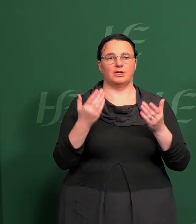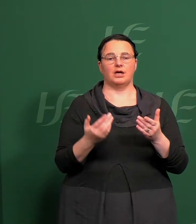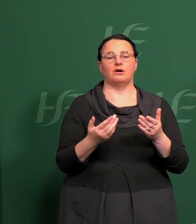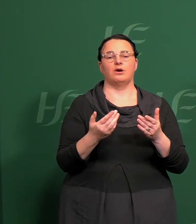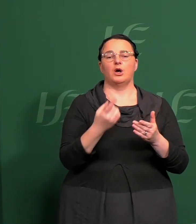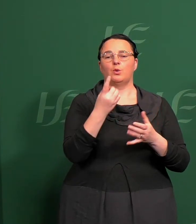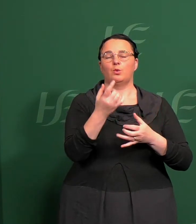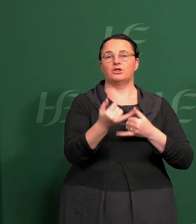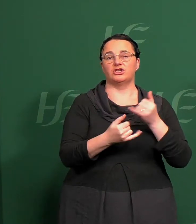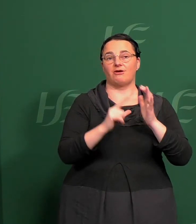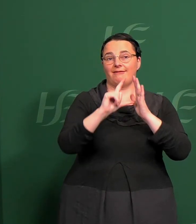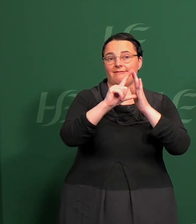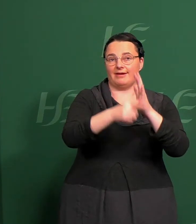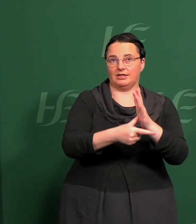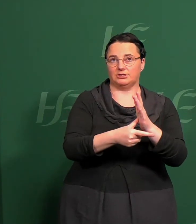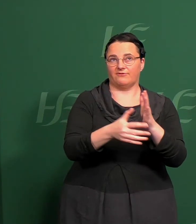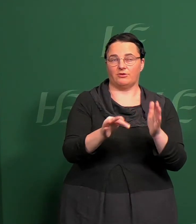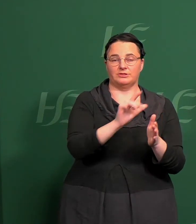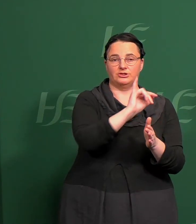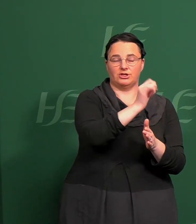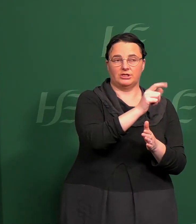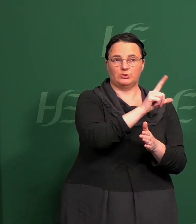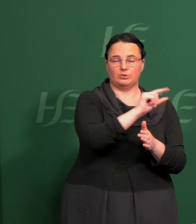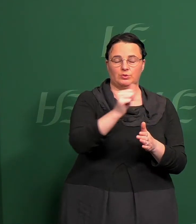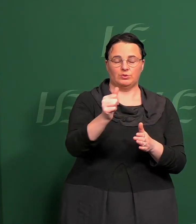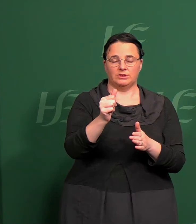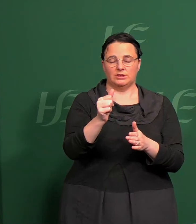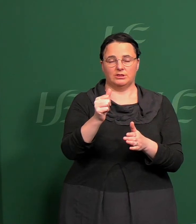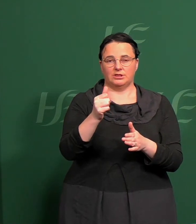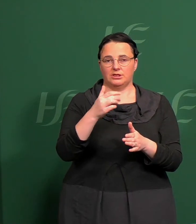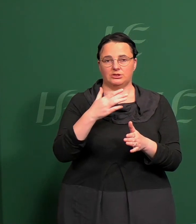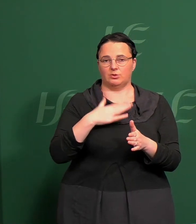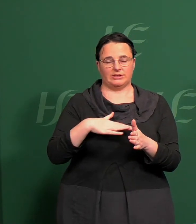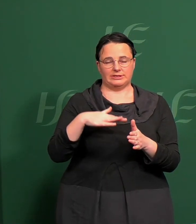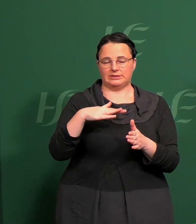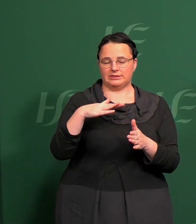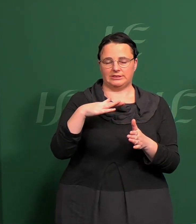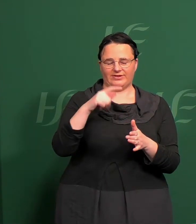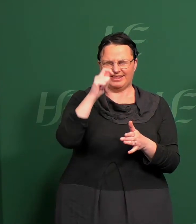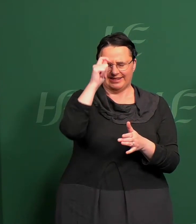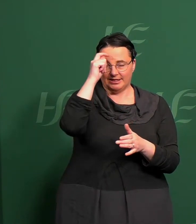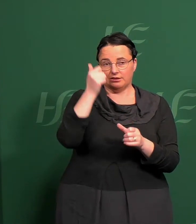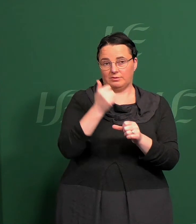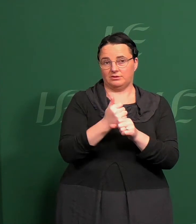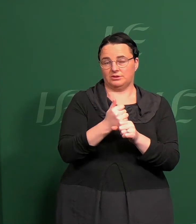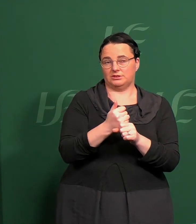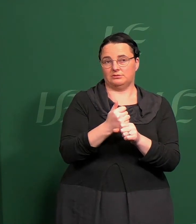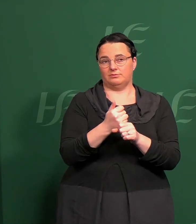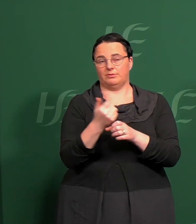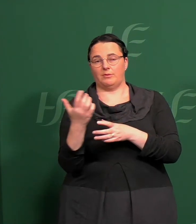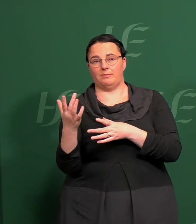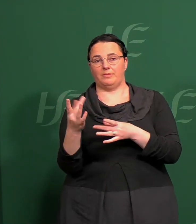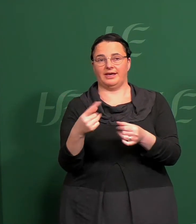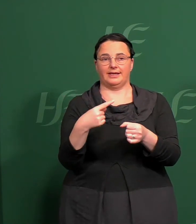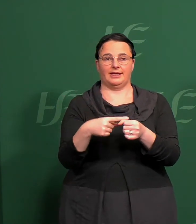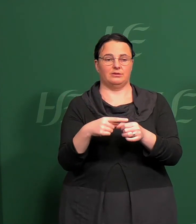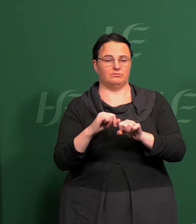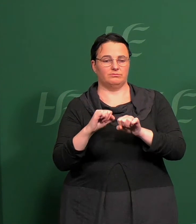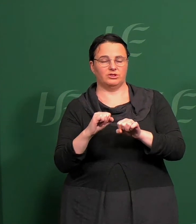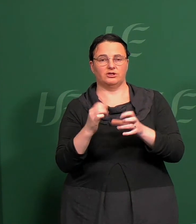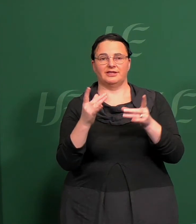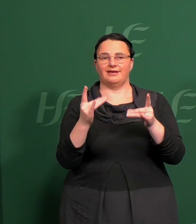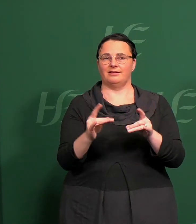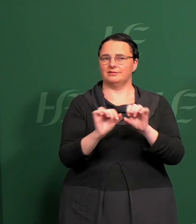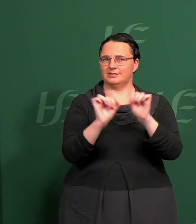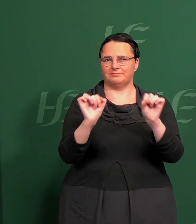January 2021, none of us want to even contemplate some of the impacts being put back upon our health system once